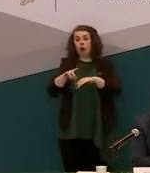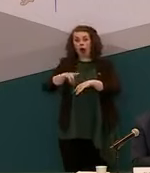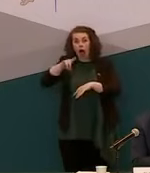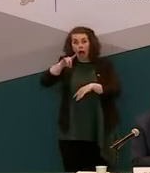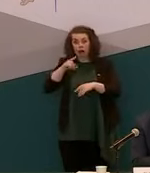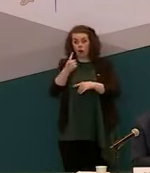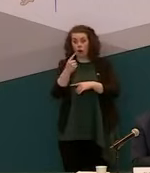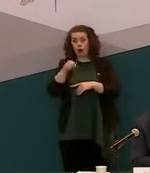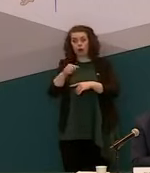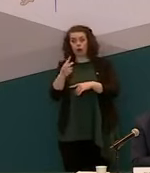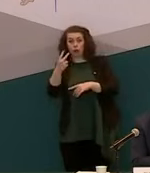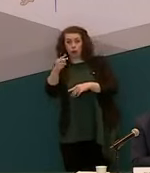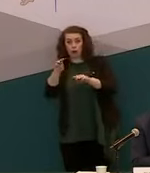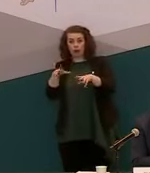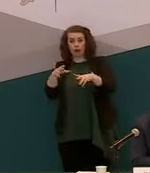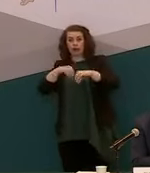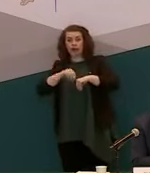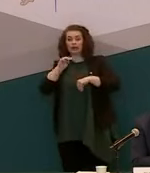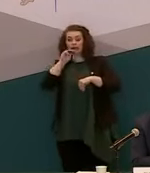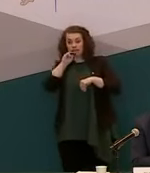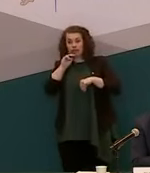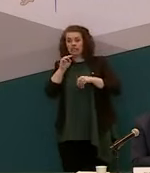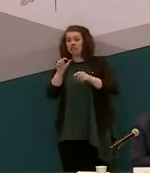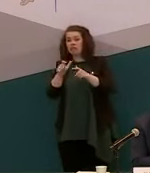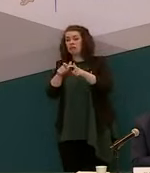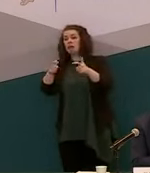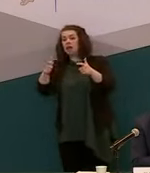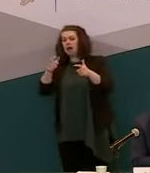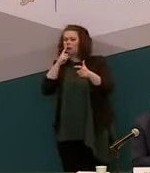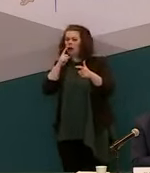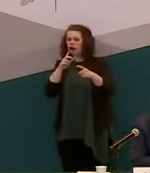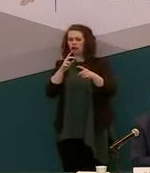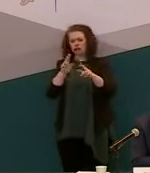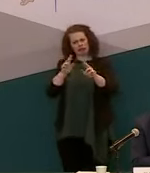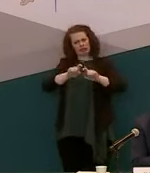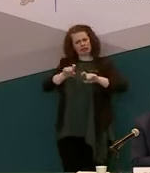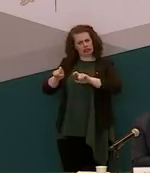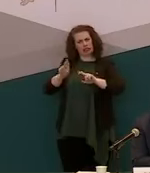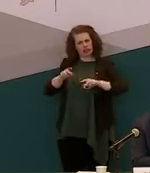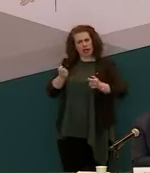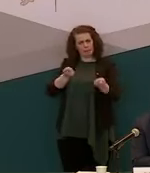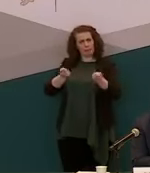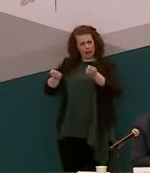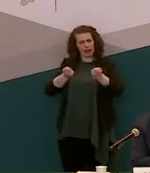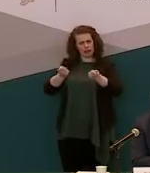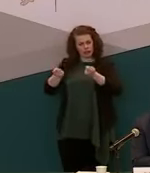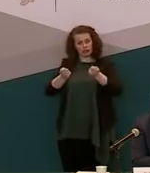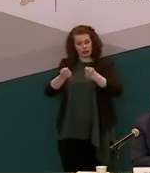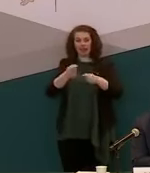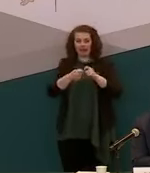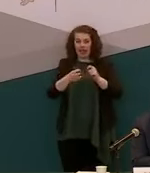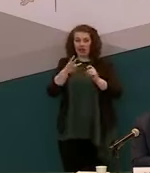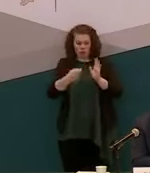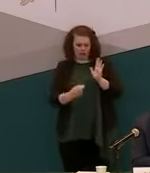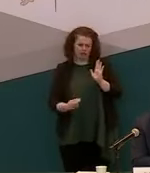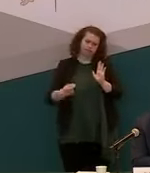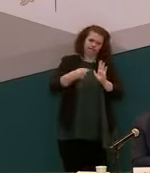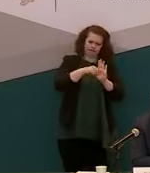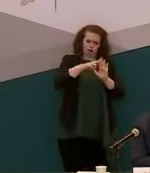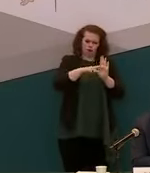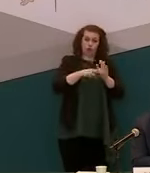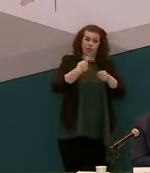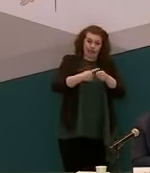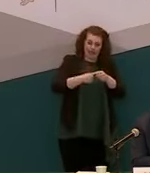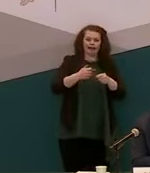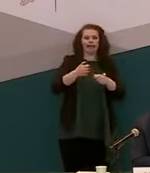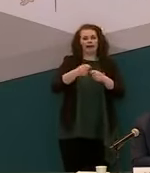1.2, we get a slightly larger but manageable peak in cases, and a reimposition of measures will again suppress the disease.